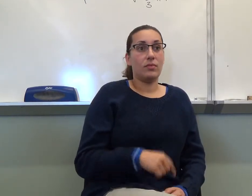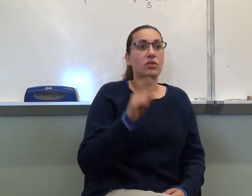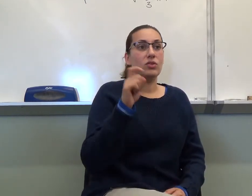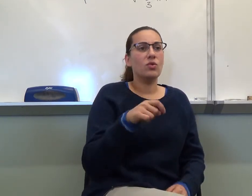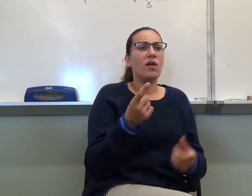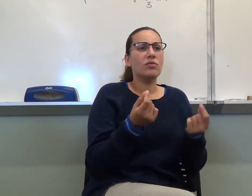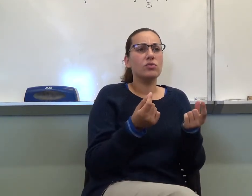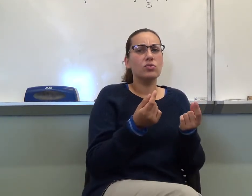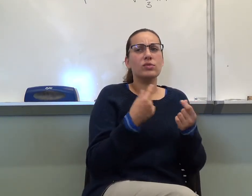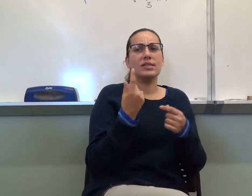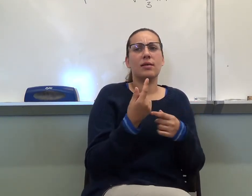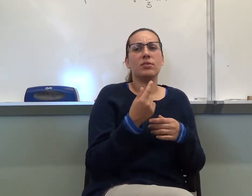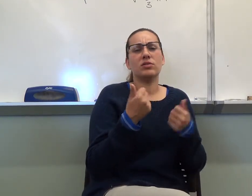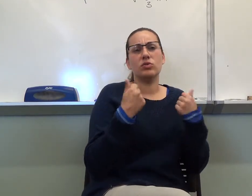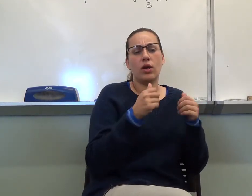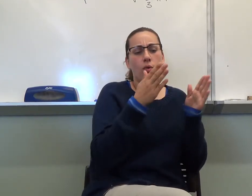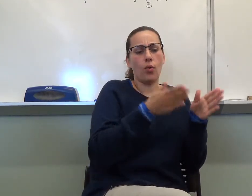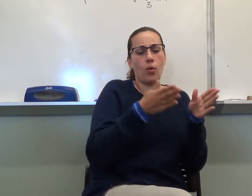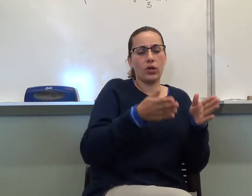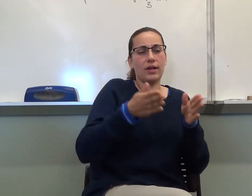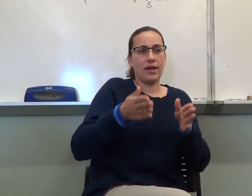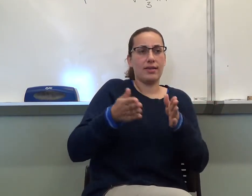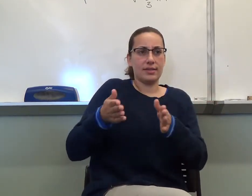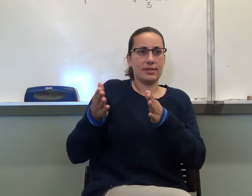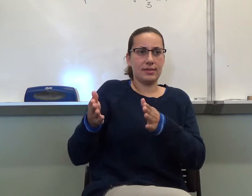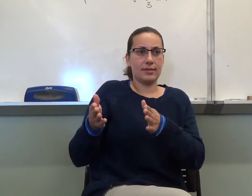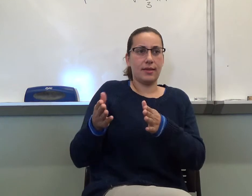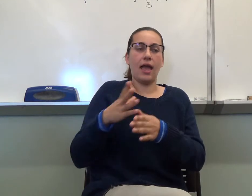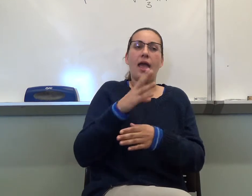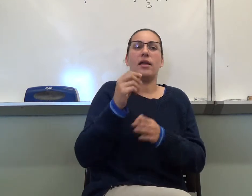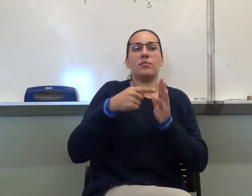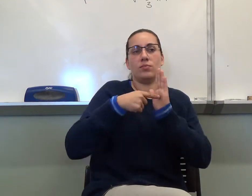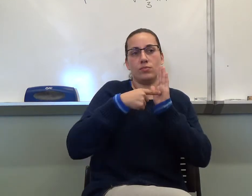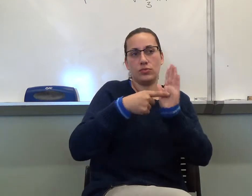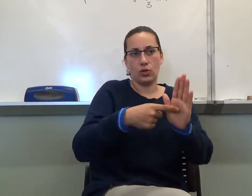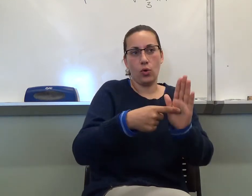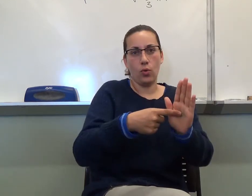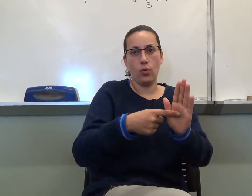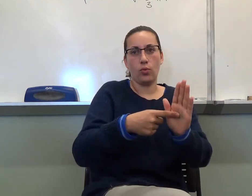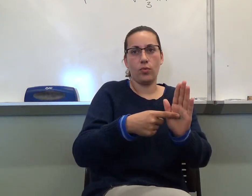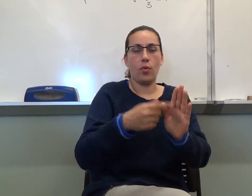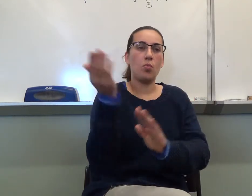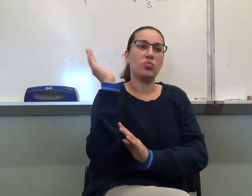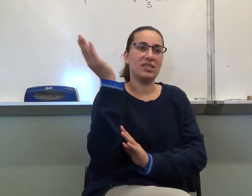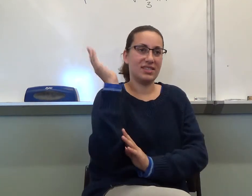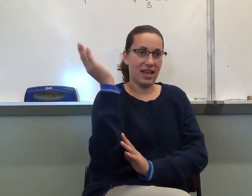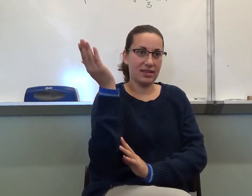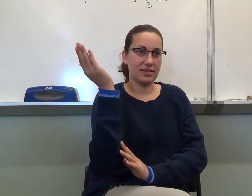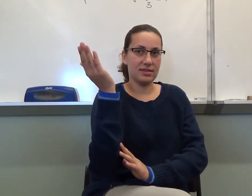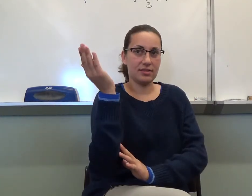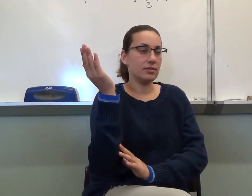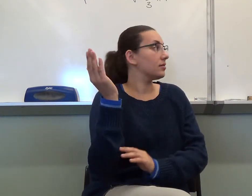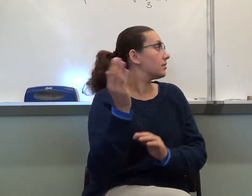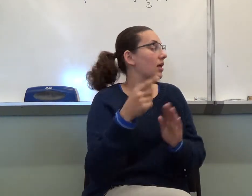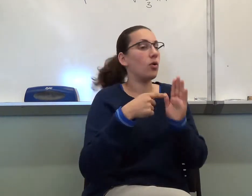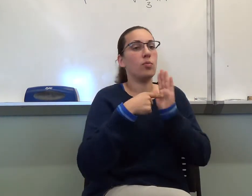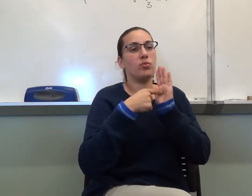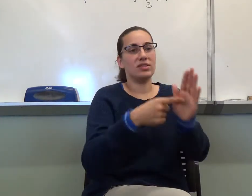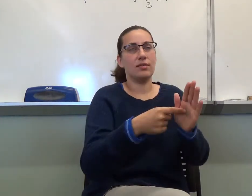to organize it, which also means present. So I'll put that up here too. You want to present the data in a nice